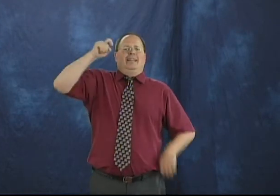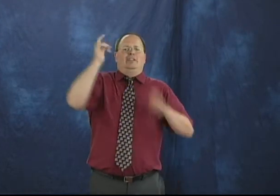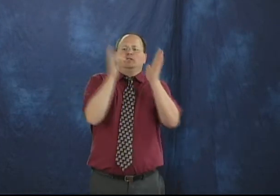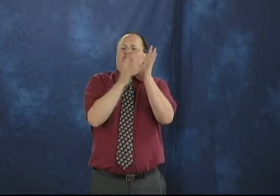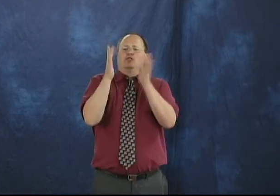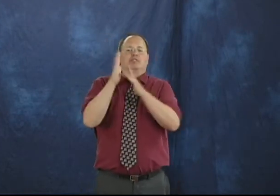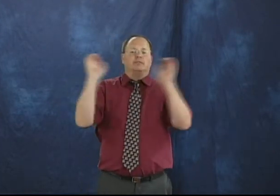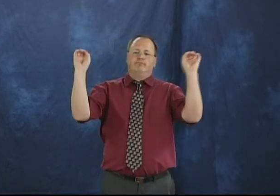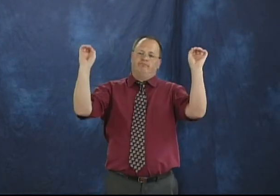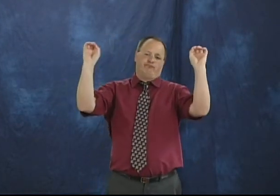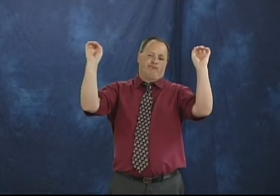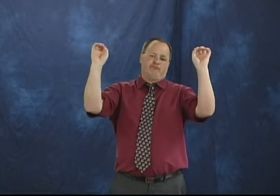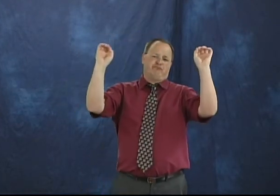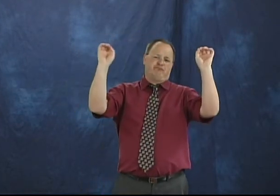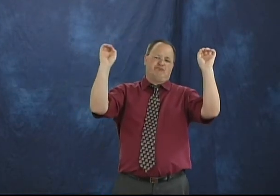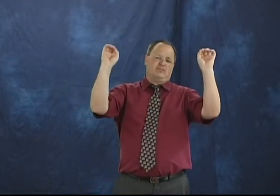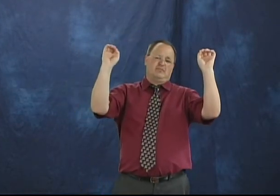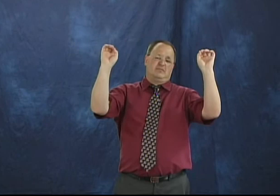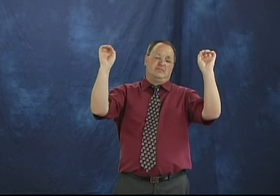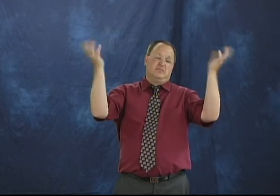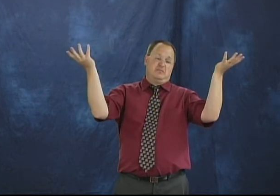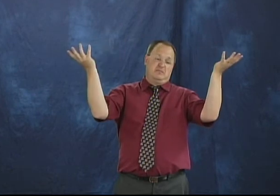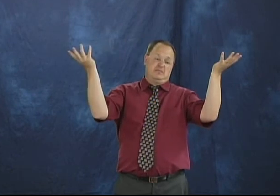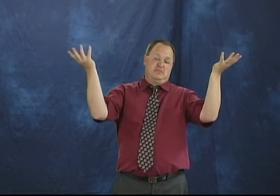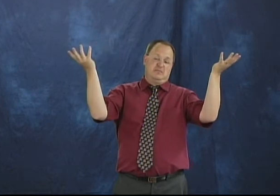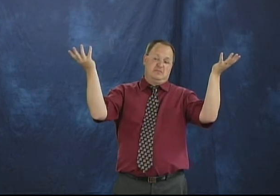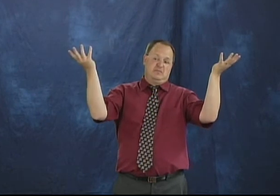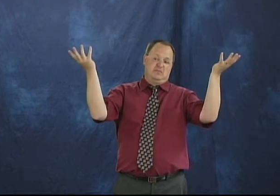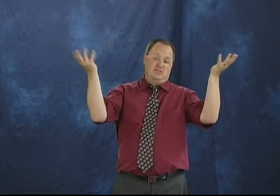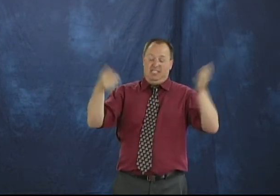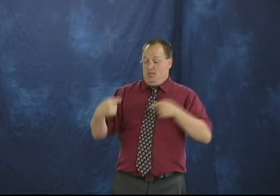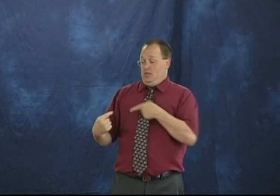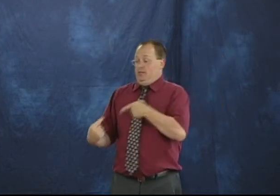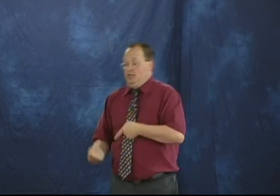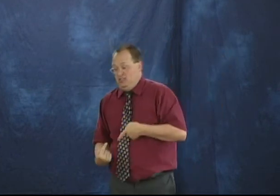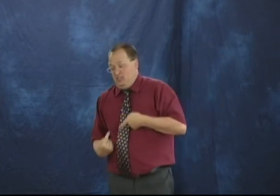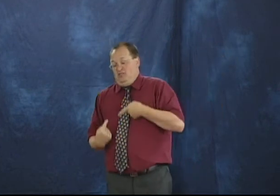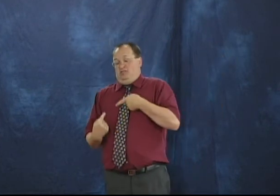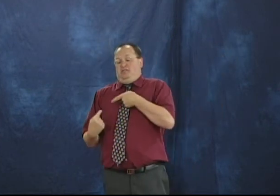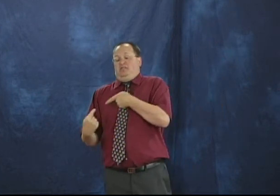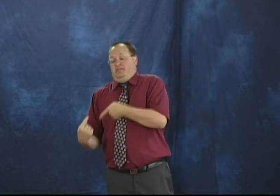But if you didn't struggle with sin, you would not see your need for Jesus.